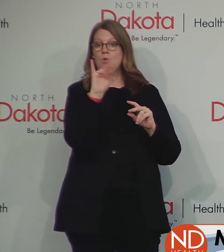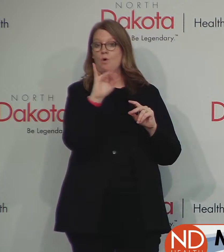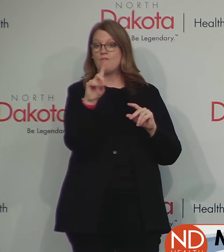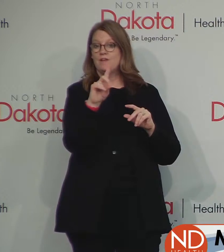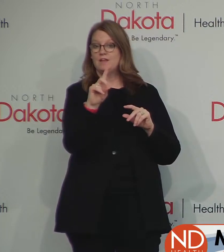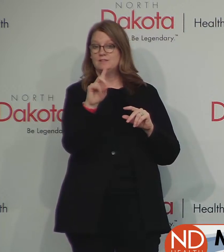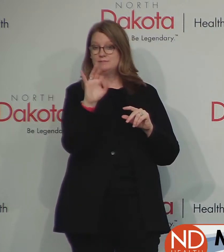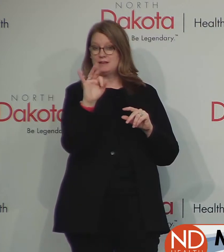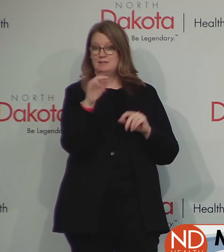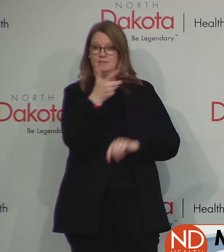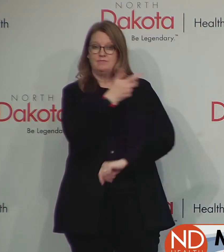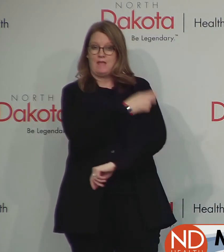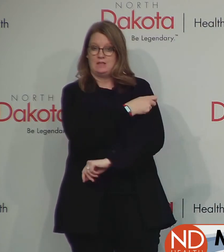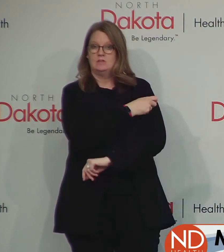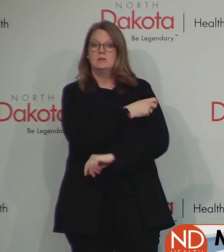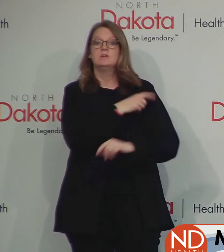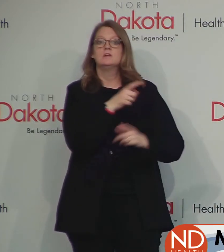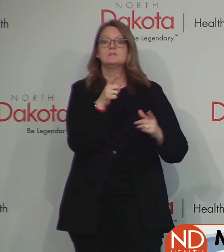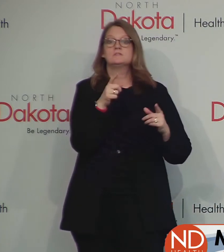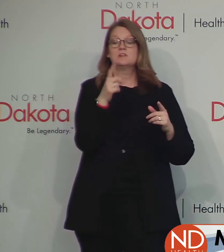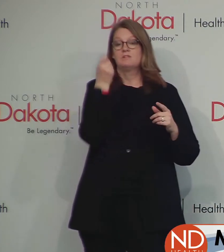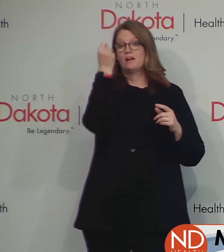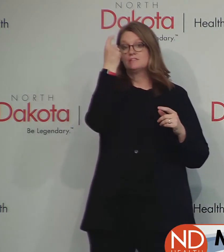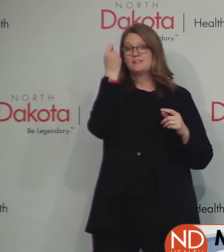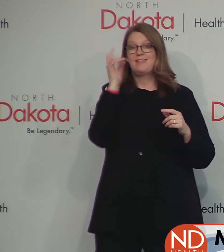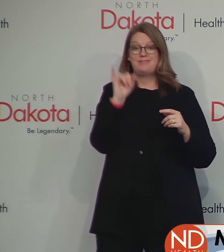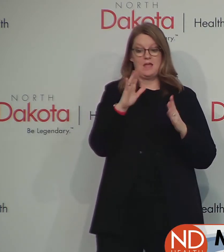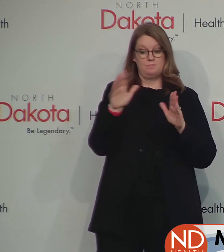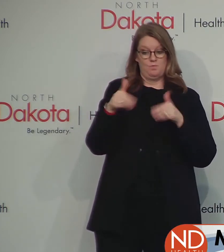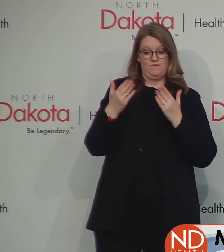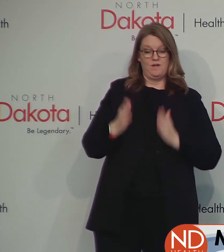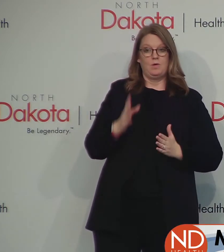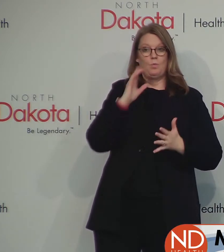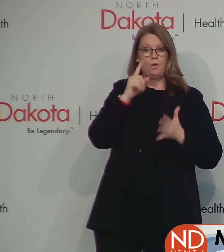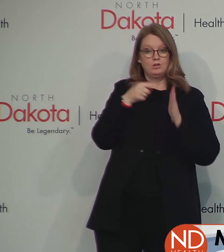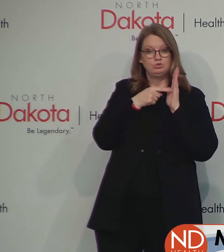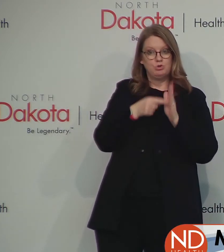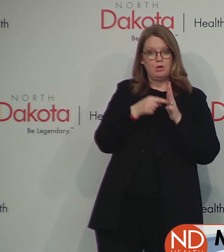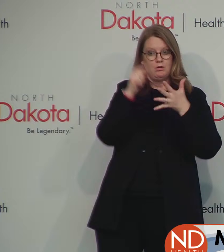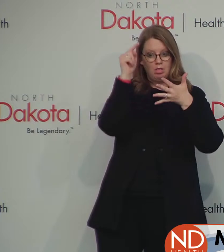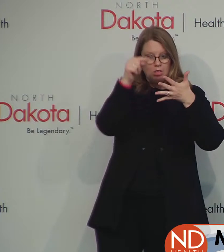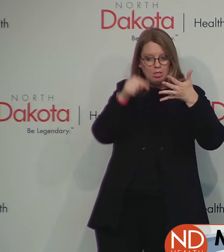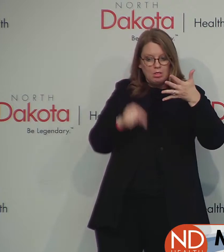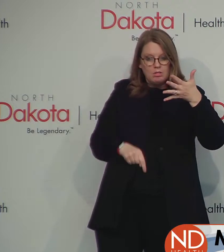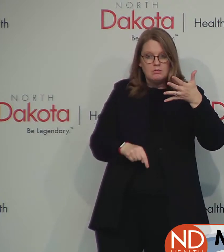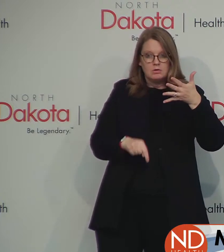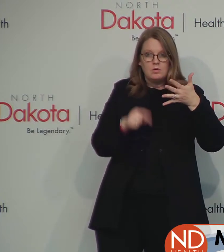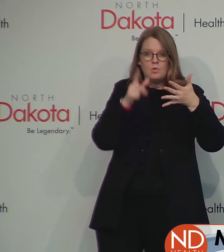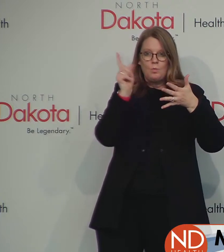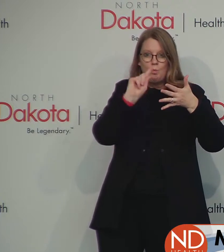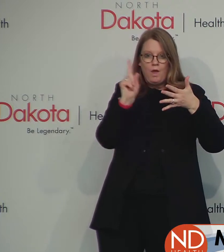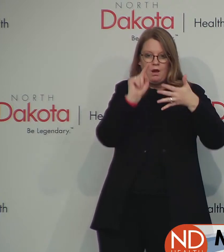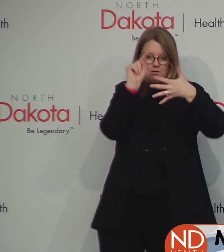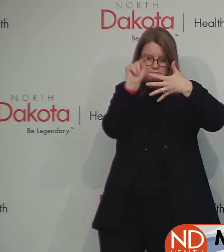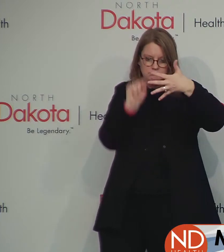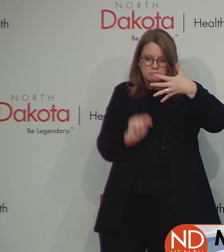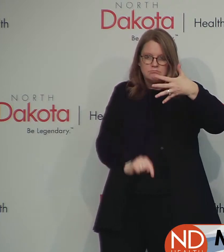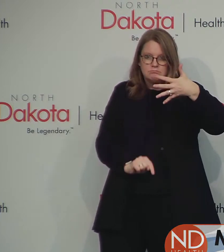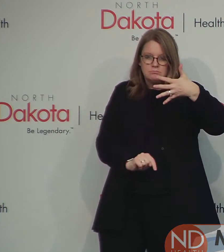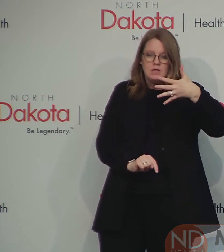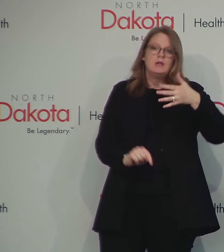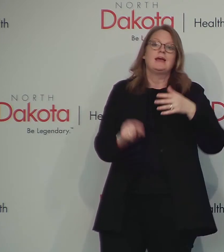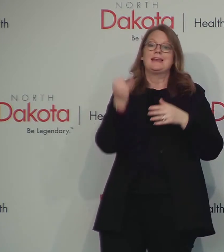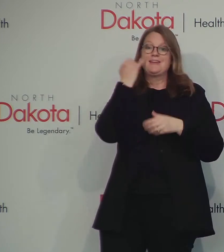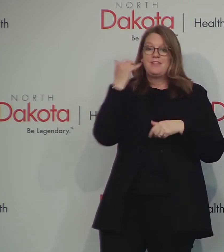where providers indicate which priority group they're currently vaccinating and whether or not they have vaccine. And then providers